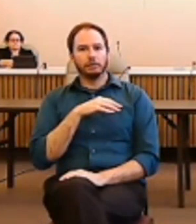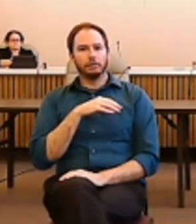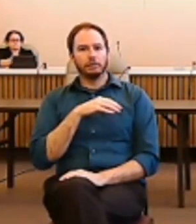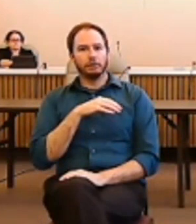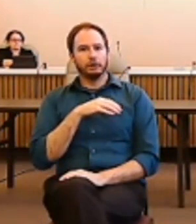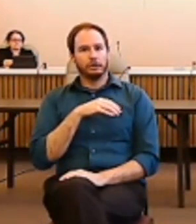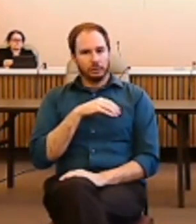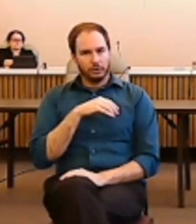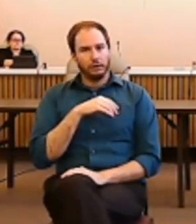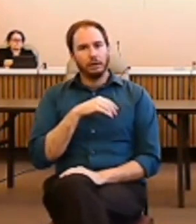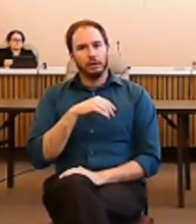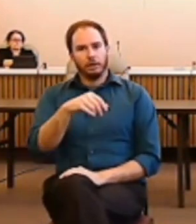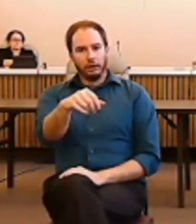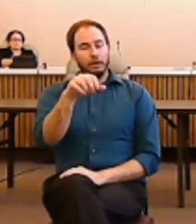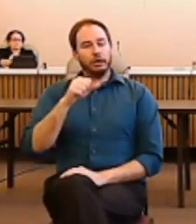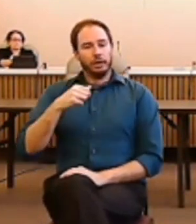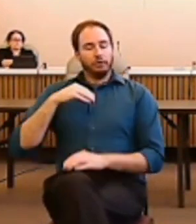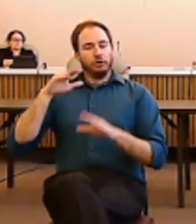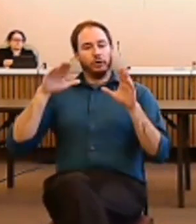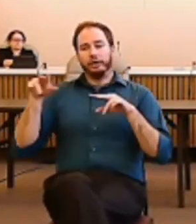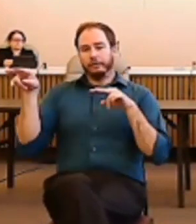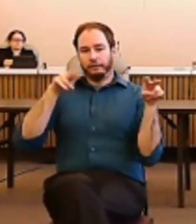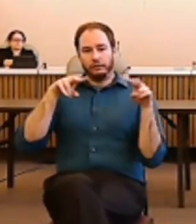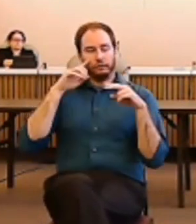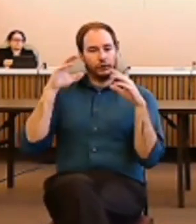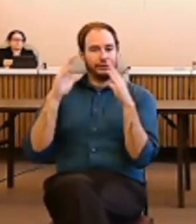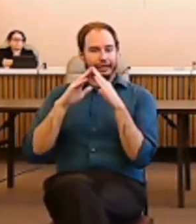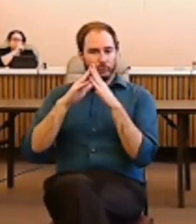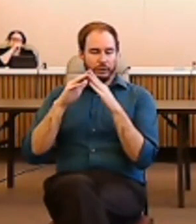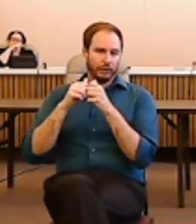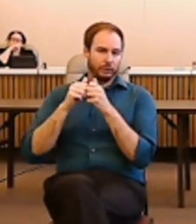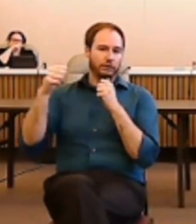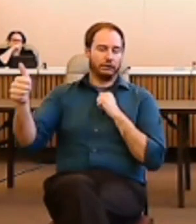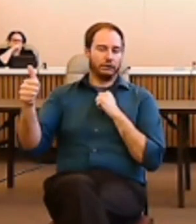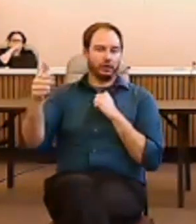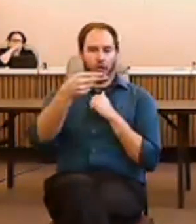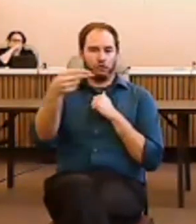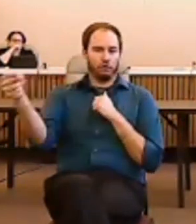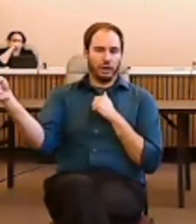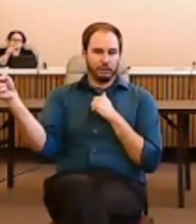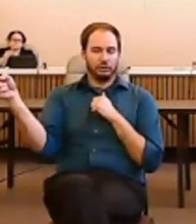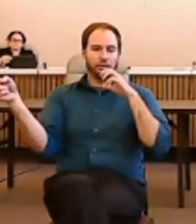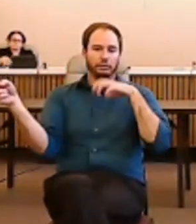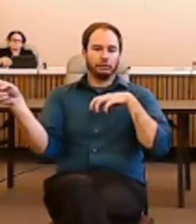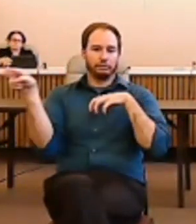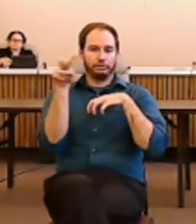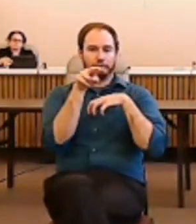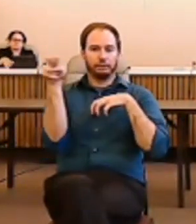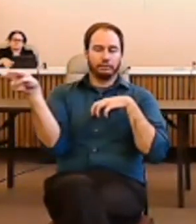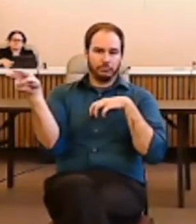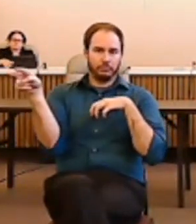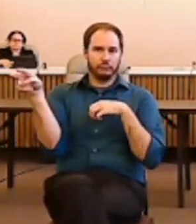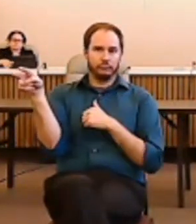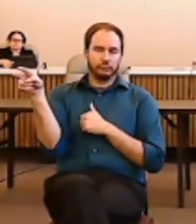Yes, there are spectacular views of the downtown skyline from the crest of the hill down just